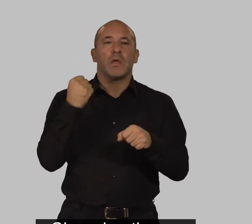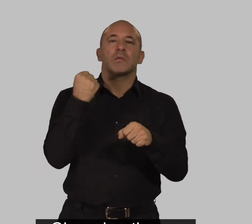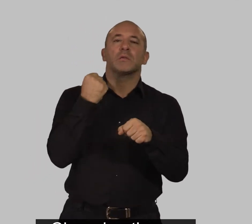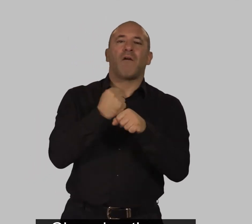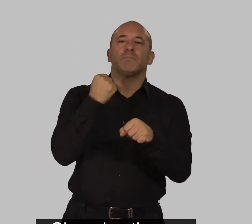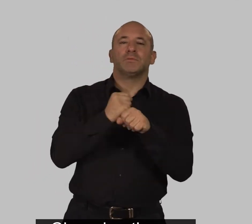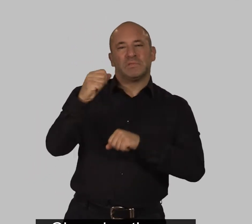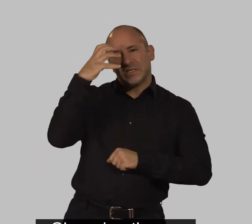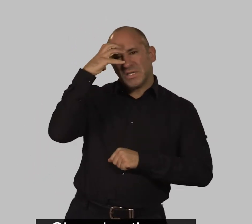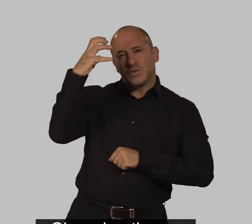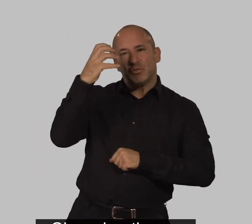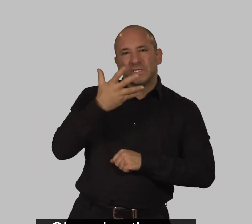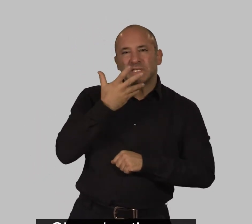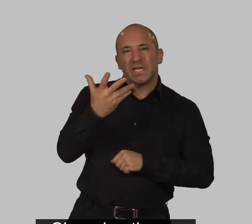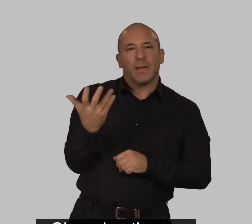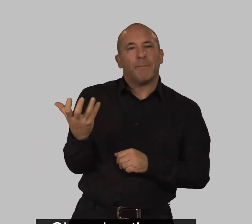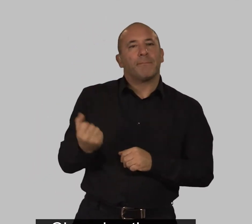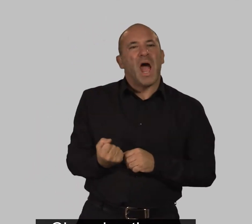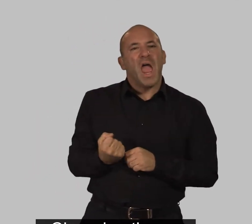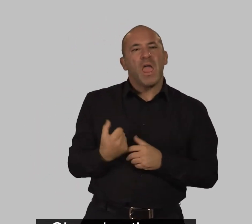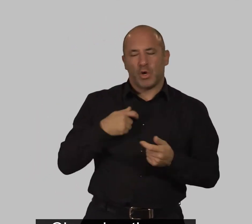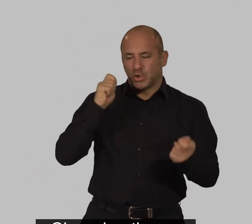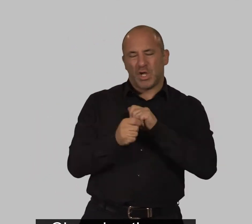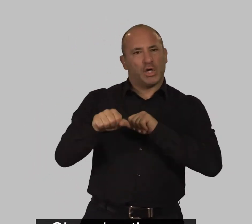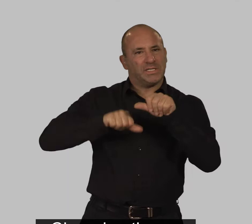changing the way statutory sick pay works,